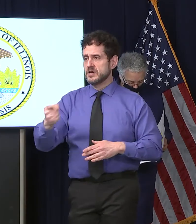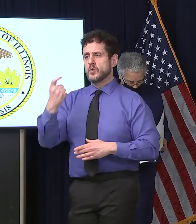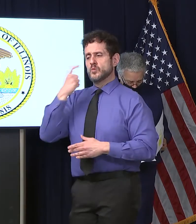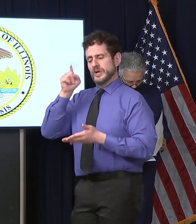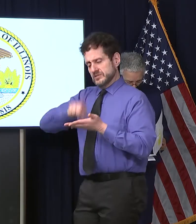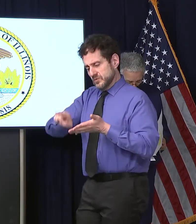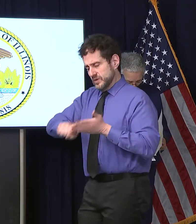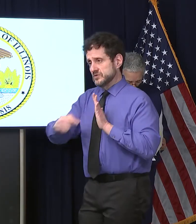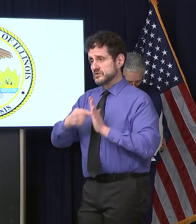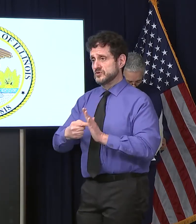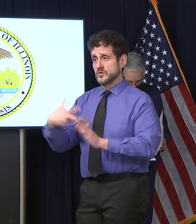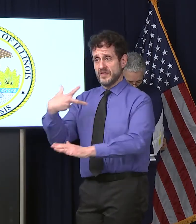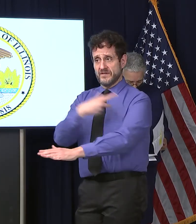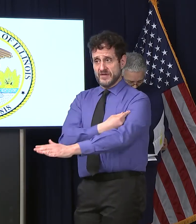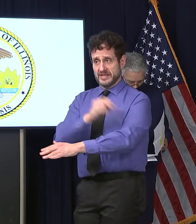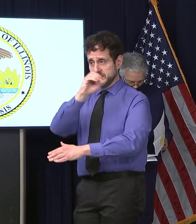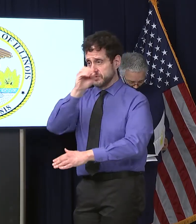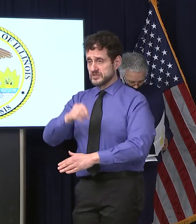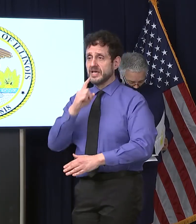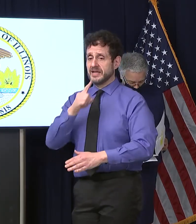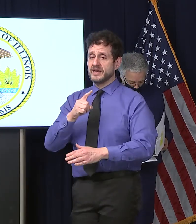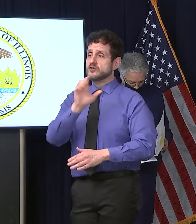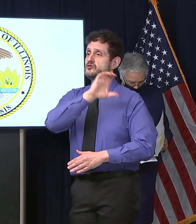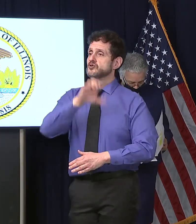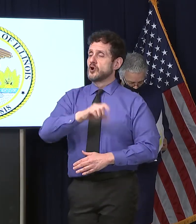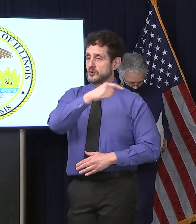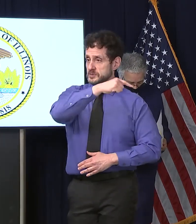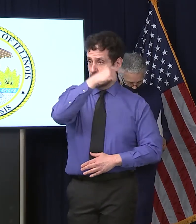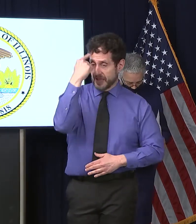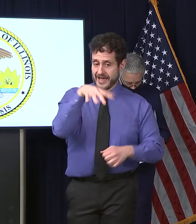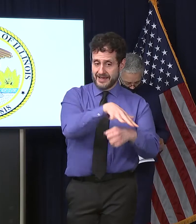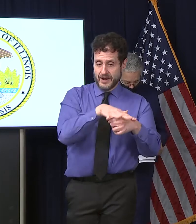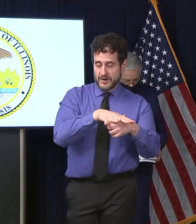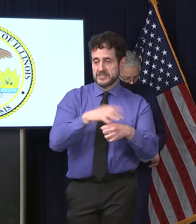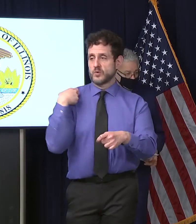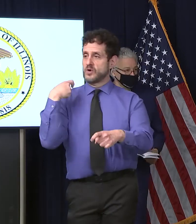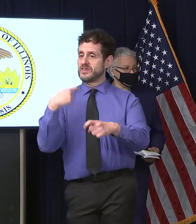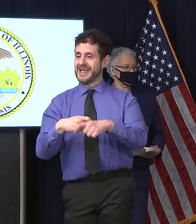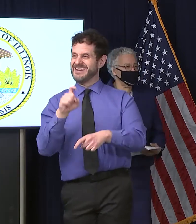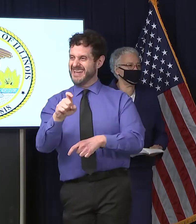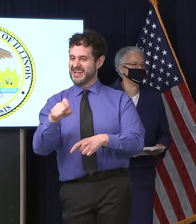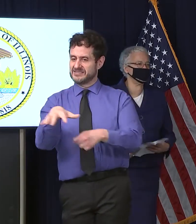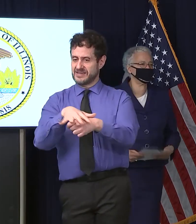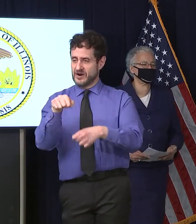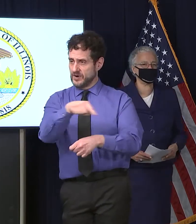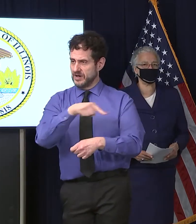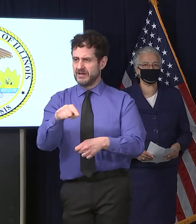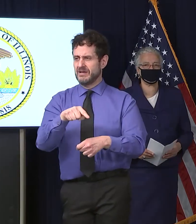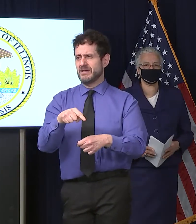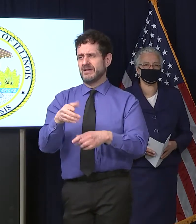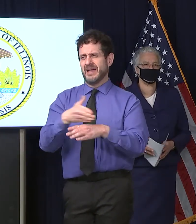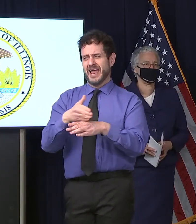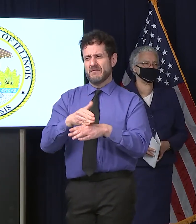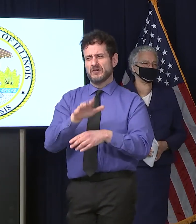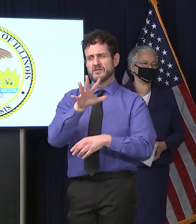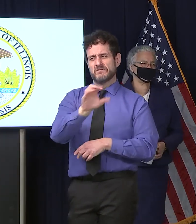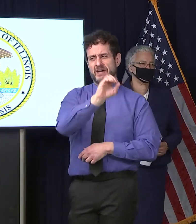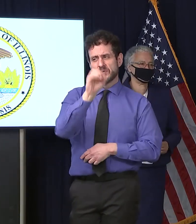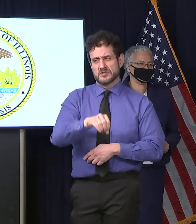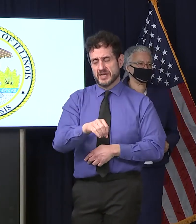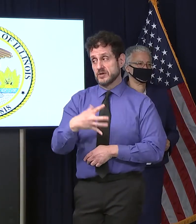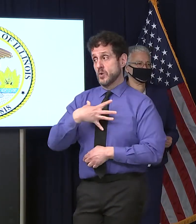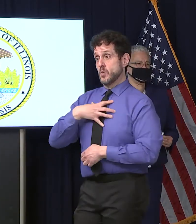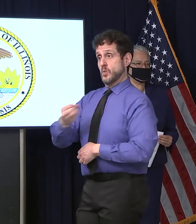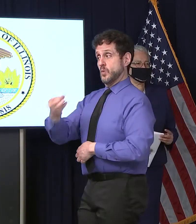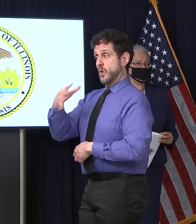that vaccination rates in Chicago's majority Black or Latinx zip codes averaged 5%. Majority white zip